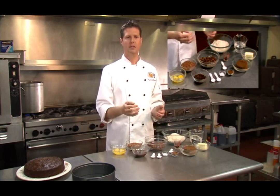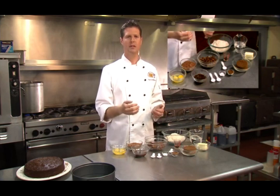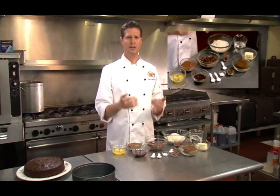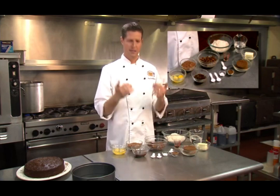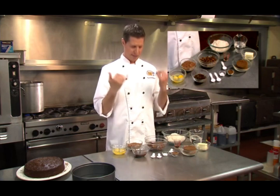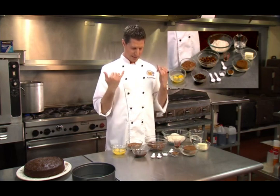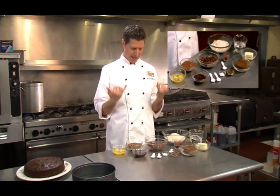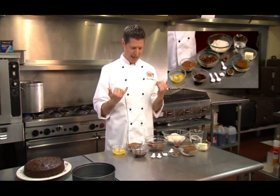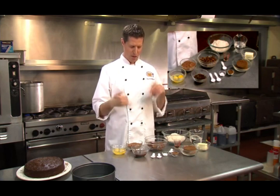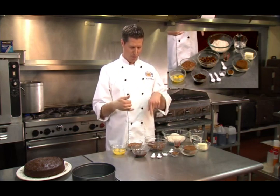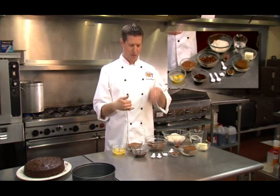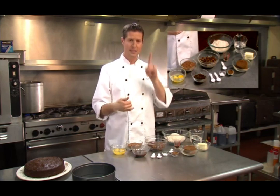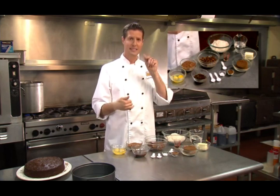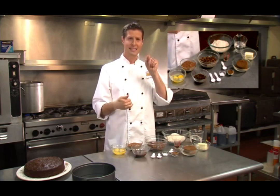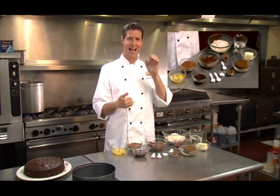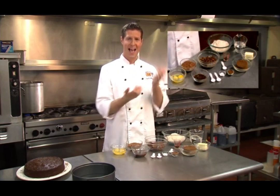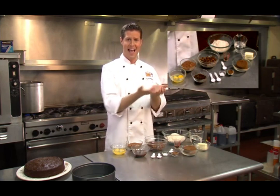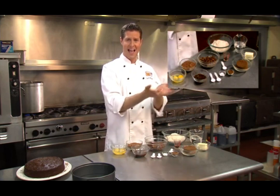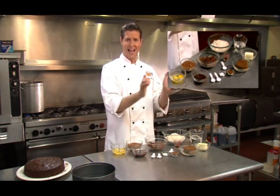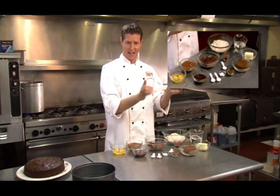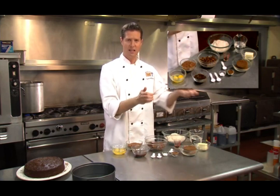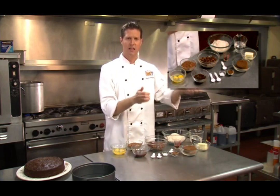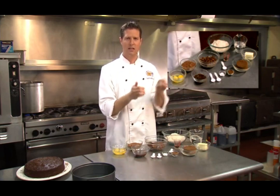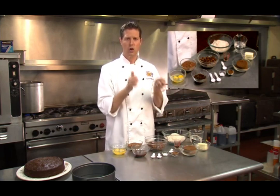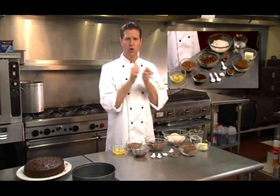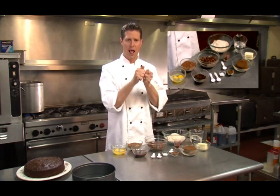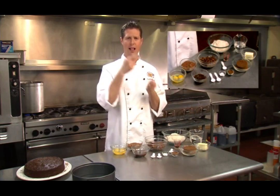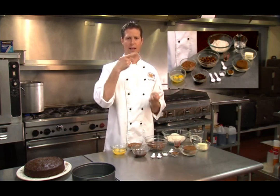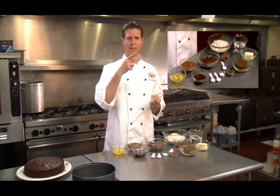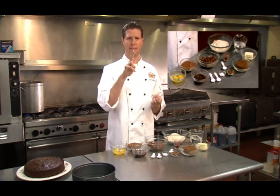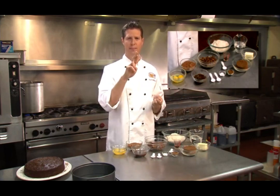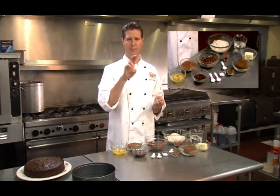Beat in date mixture and pureed prunes at low speed.